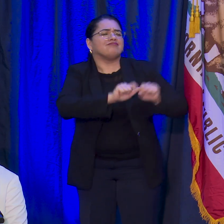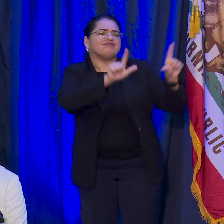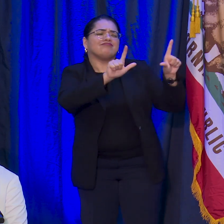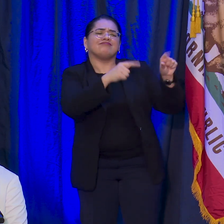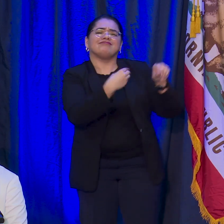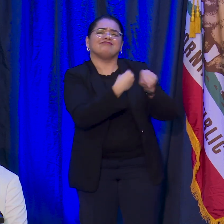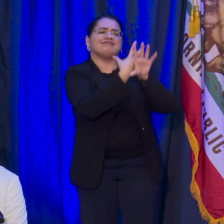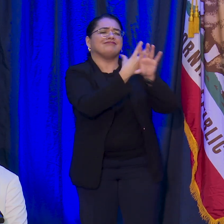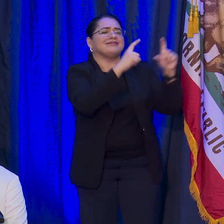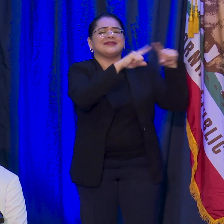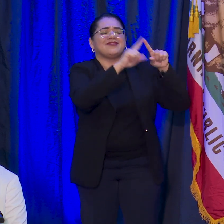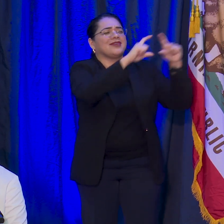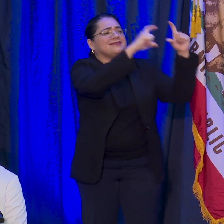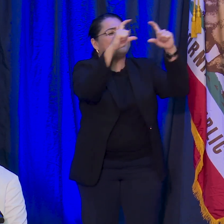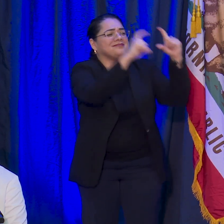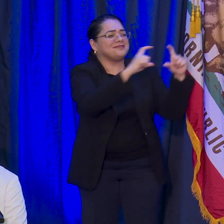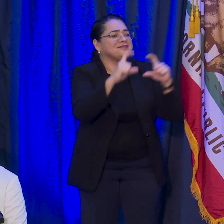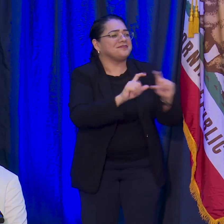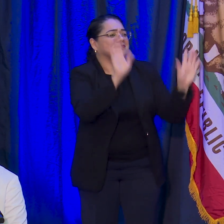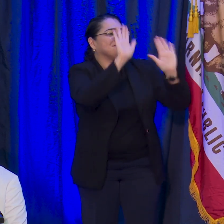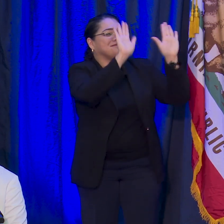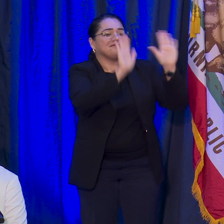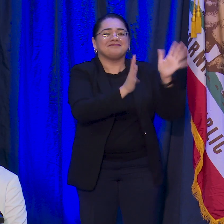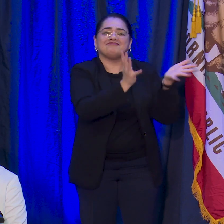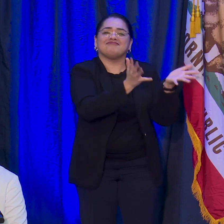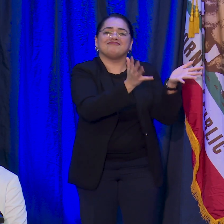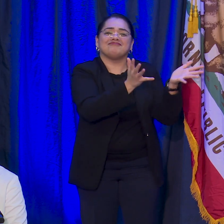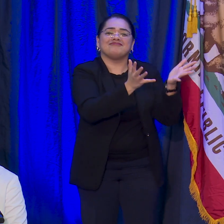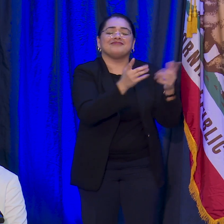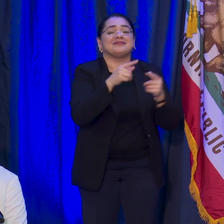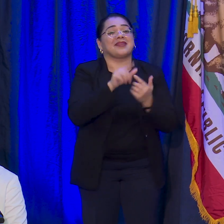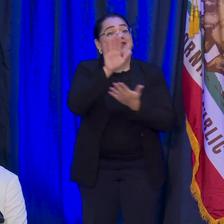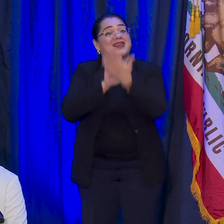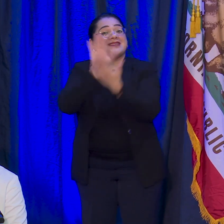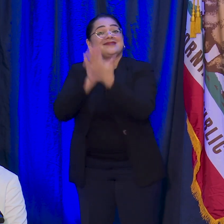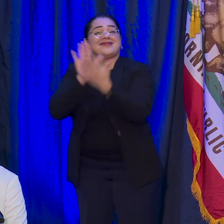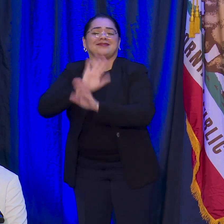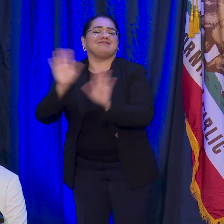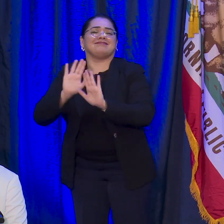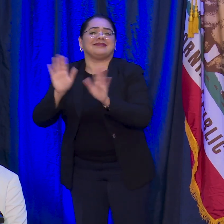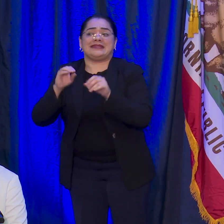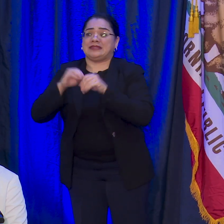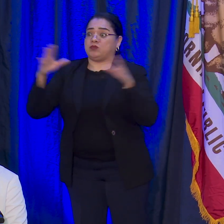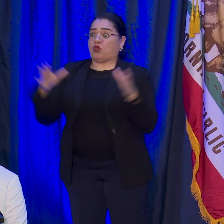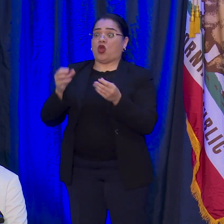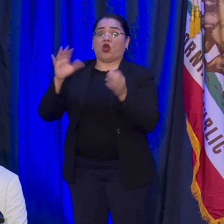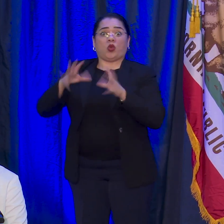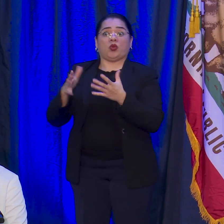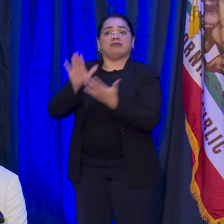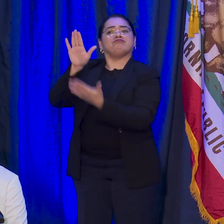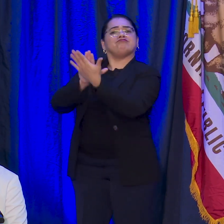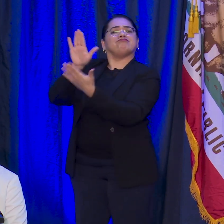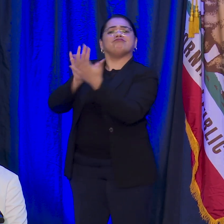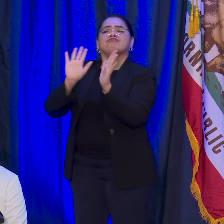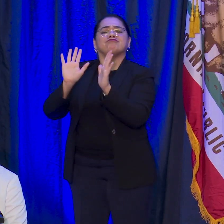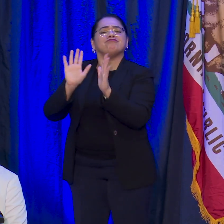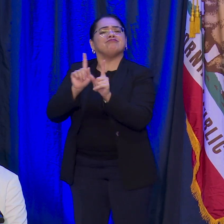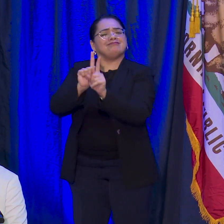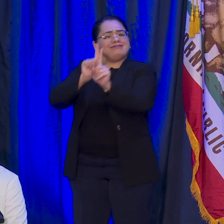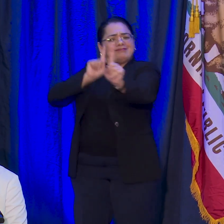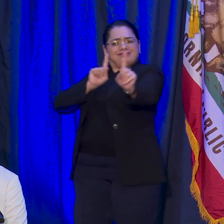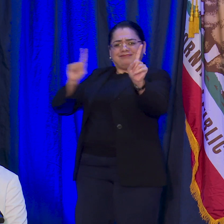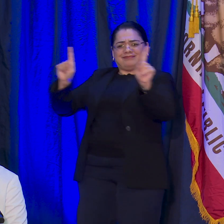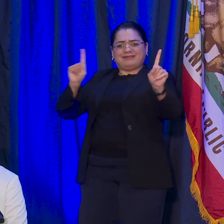avoid any unnecessary face-to-face interaction, even in small groups. We're depending on our residents to follow